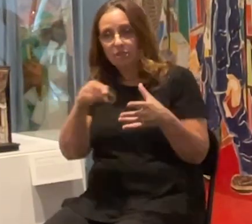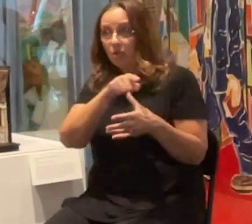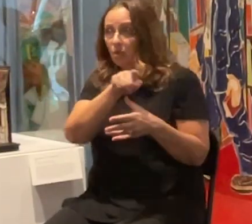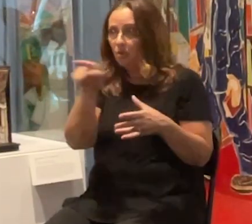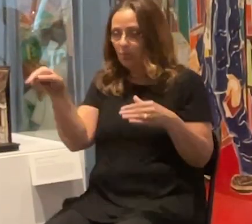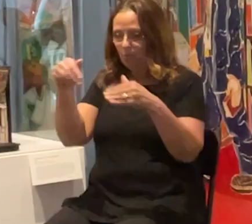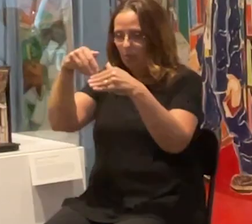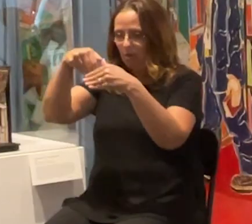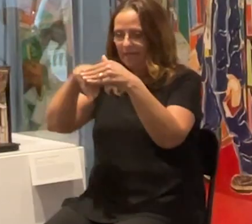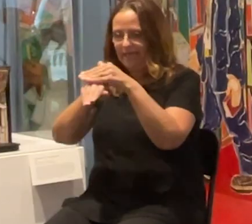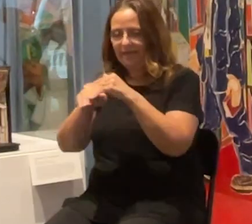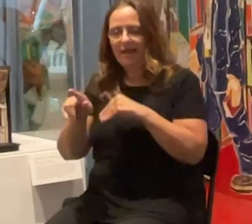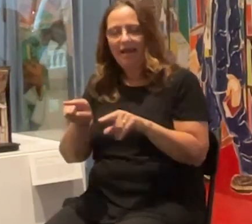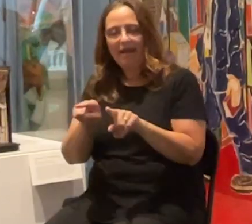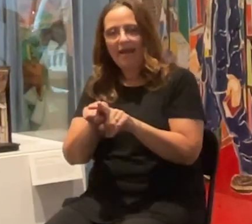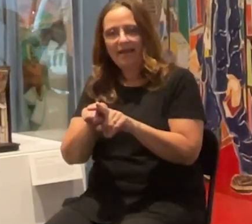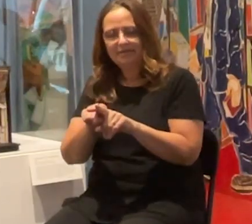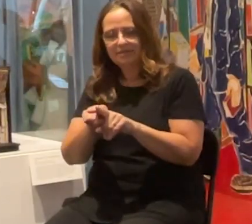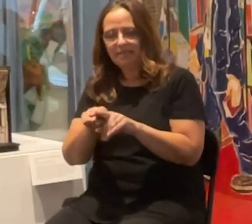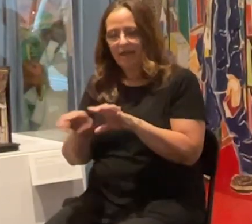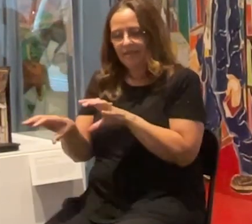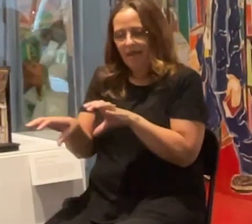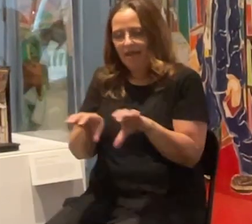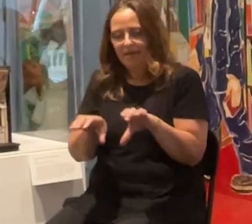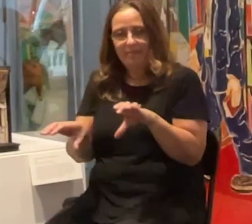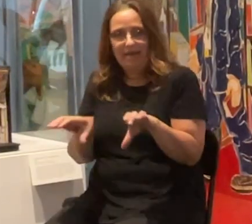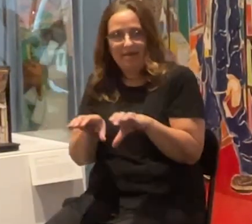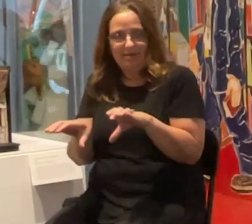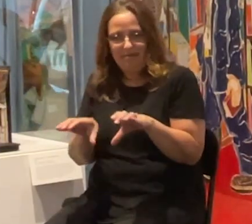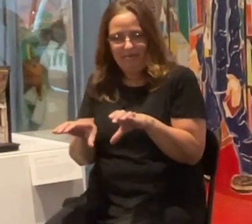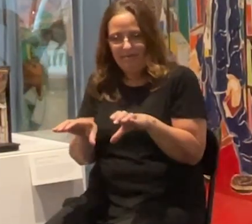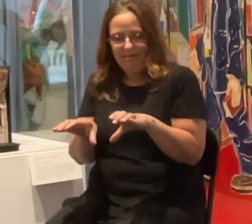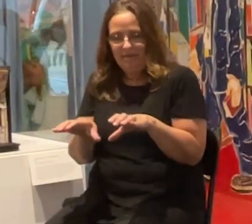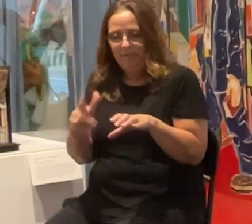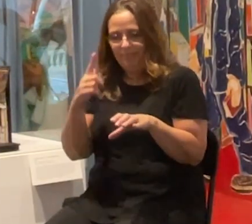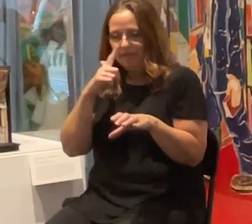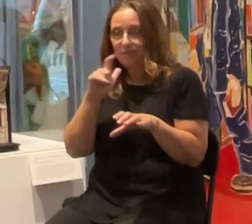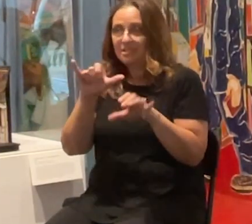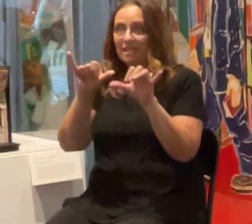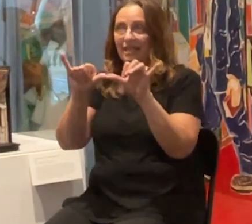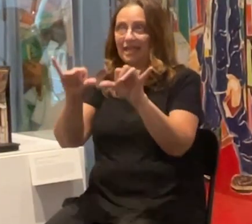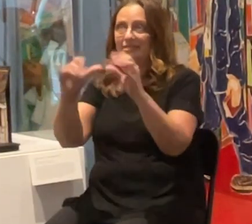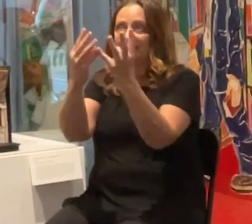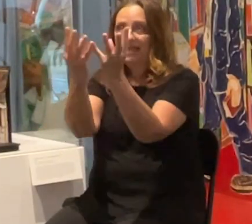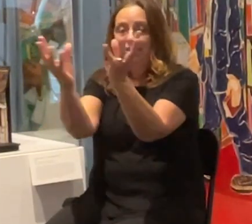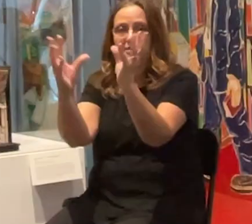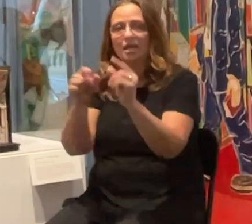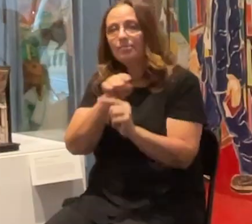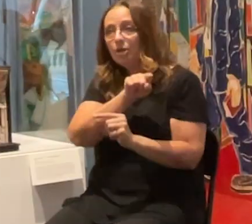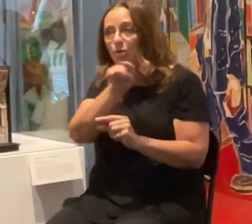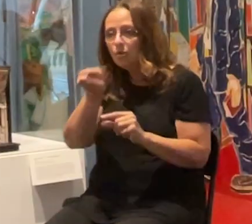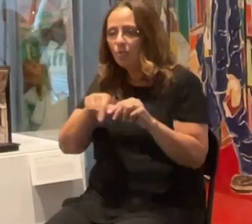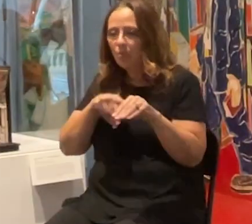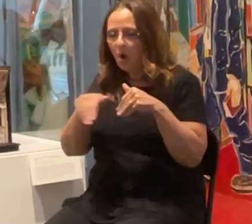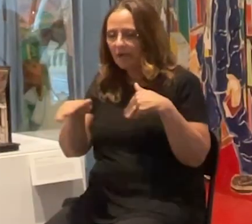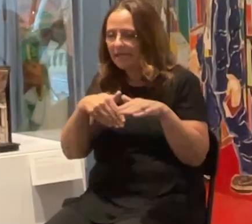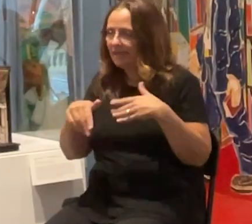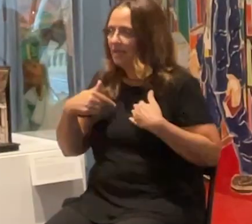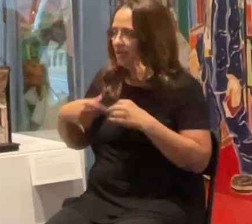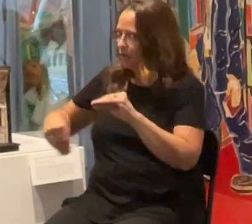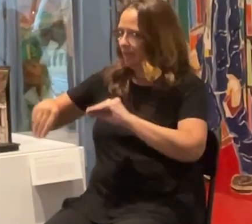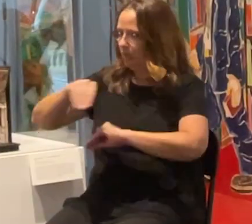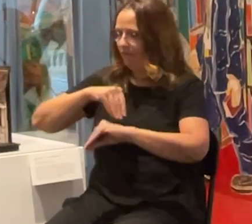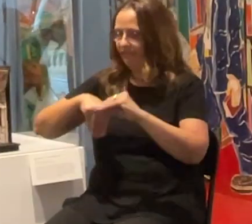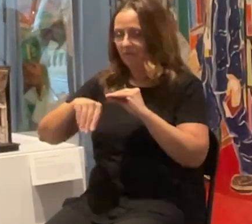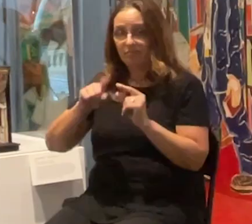as a, and you know, as a living person in the static space, the static piece. So for this one where I wanted to depict